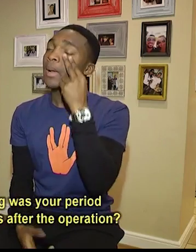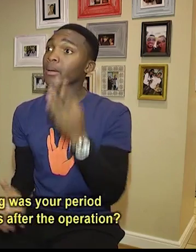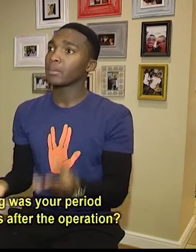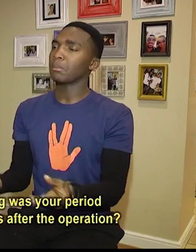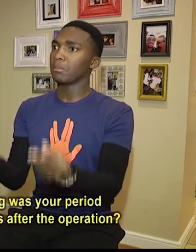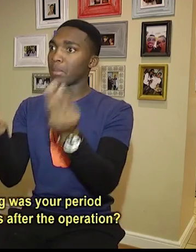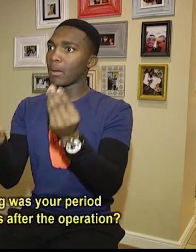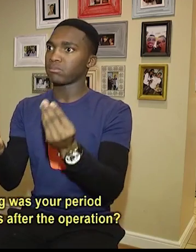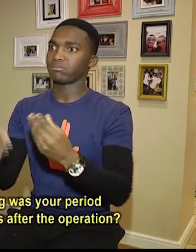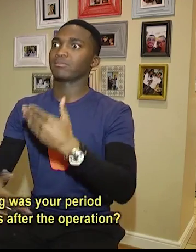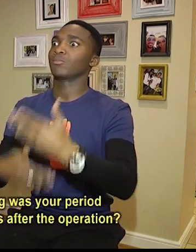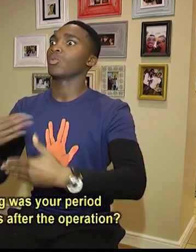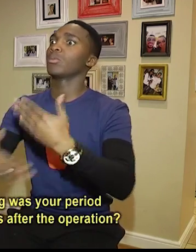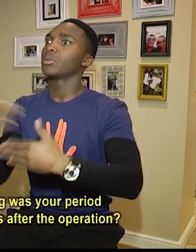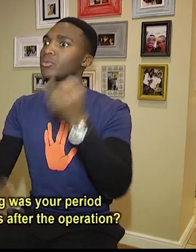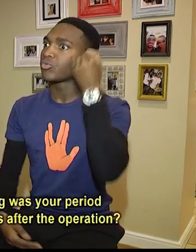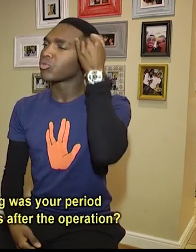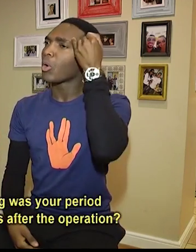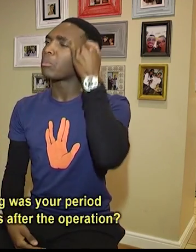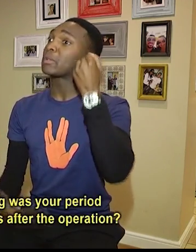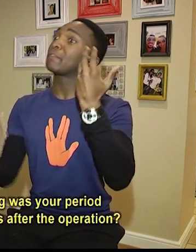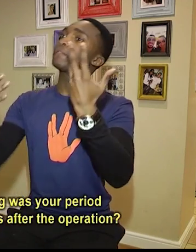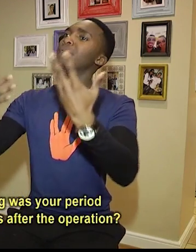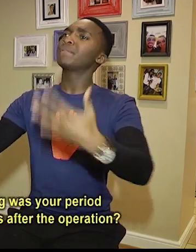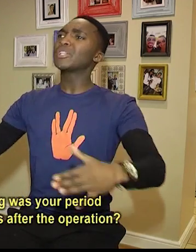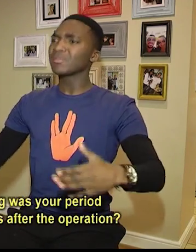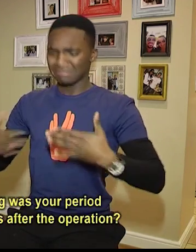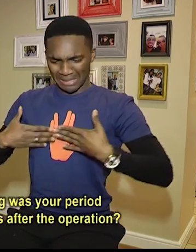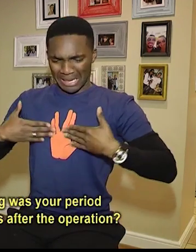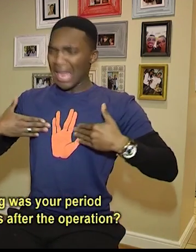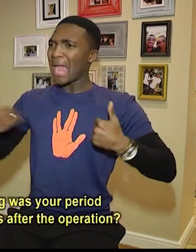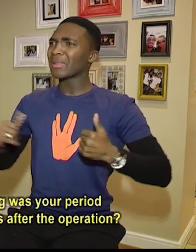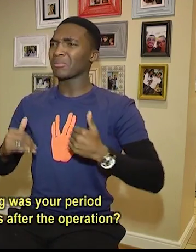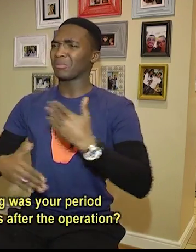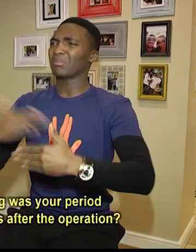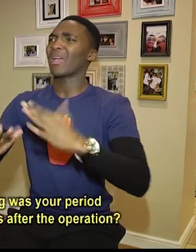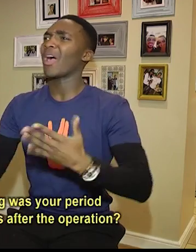How long was your period of blindness after the operation?